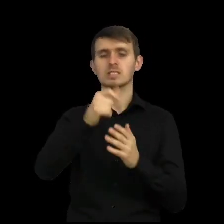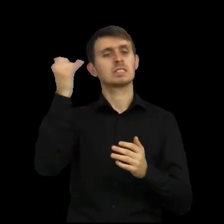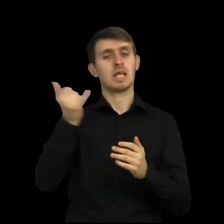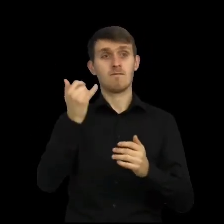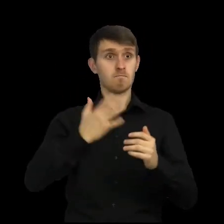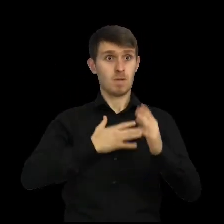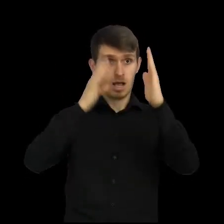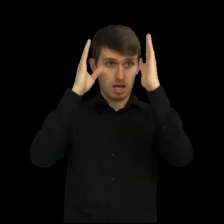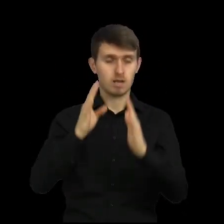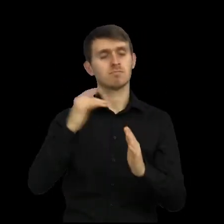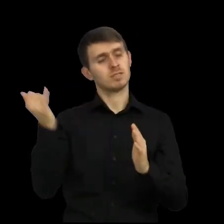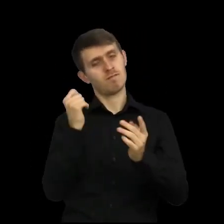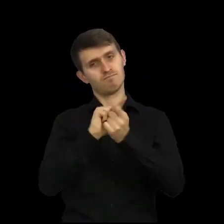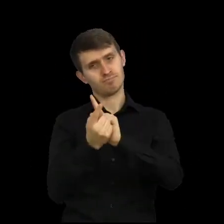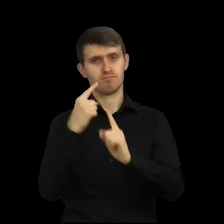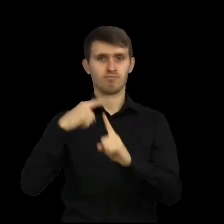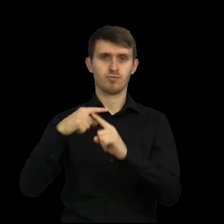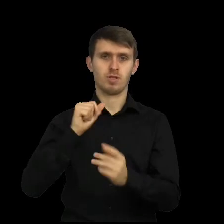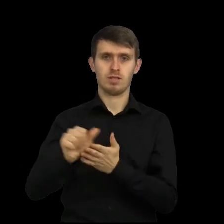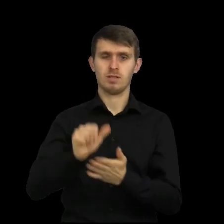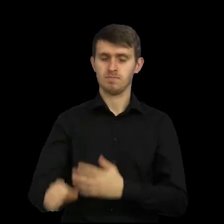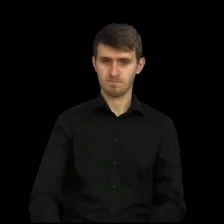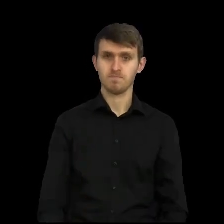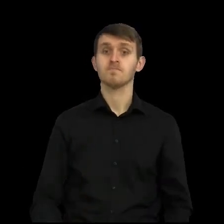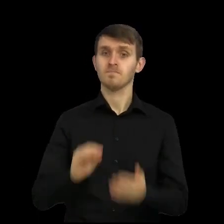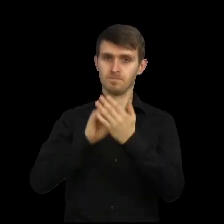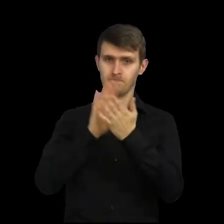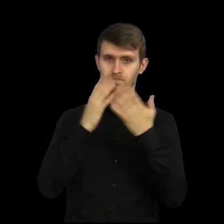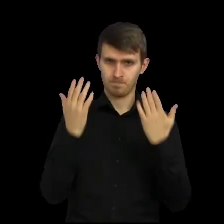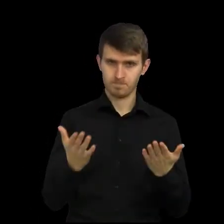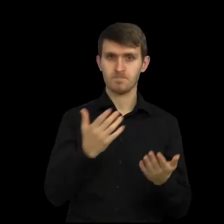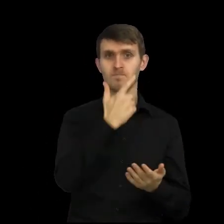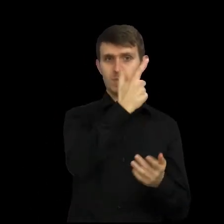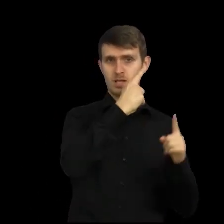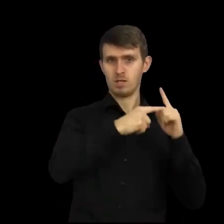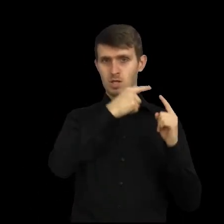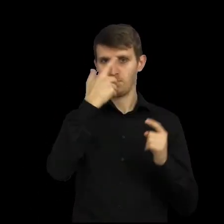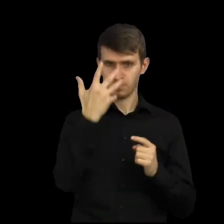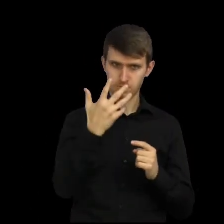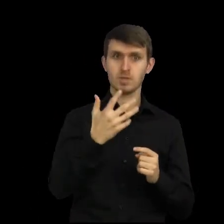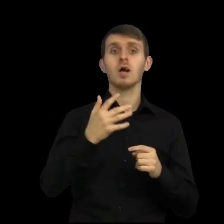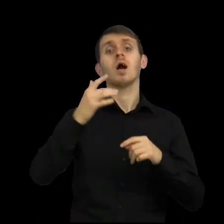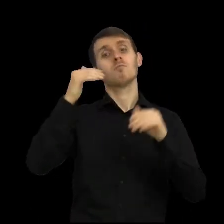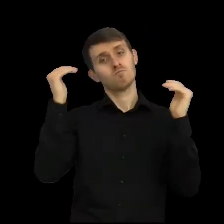be equal to 11. So let's write that down. So 2x minus 5 could be equal to